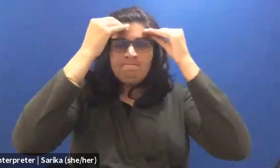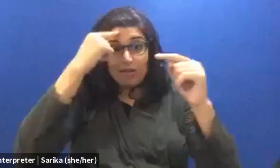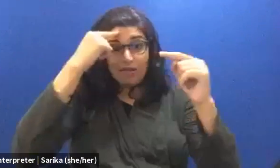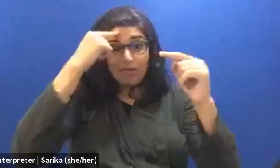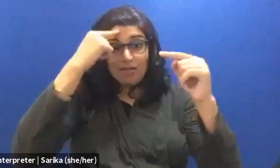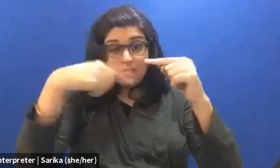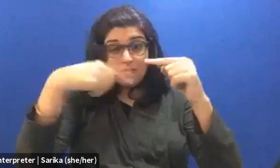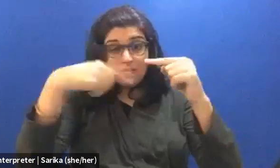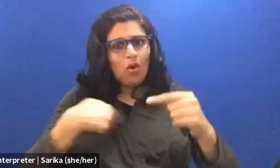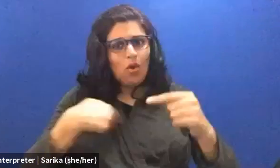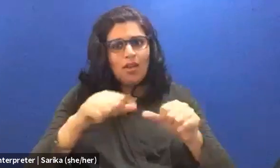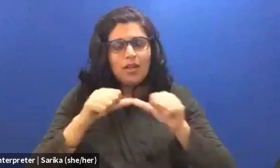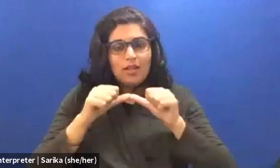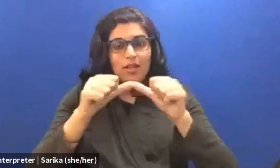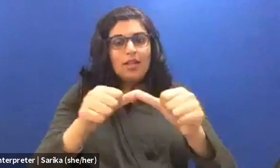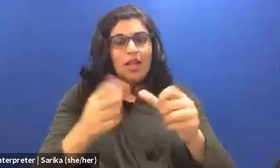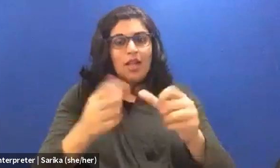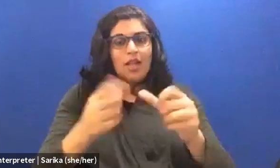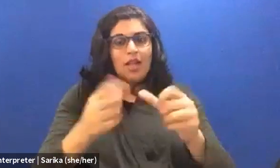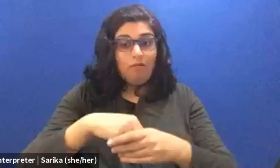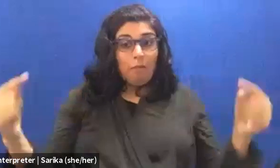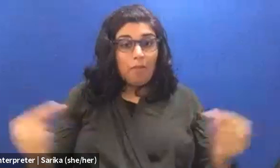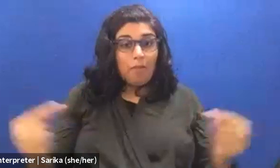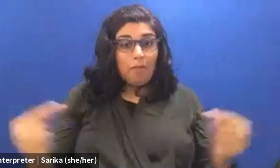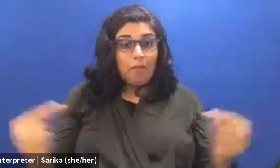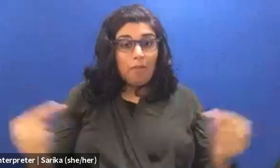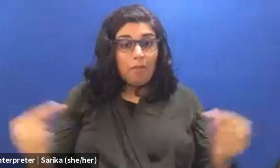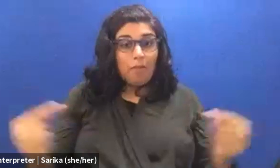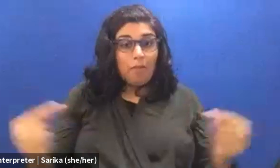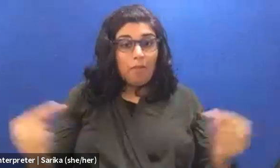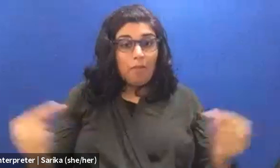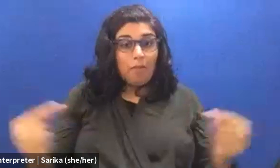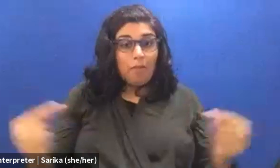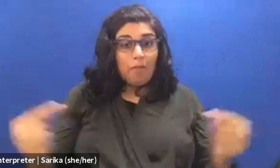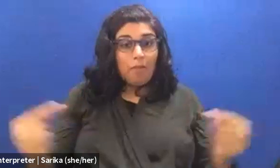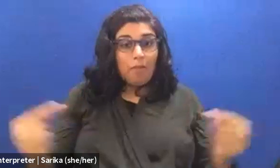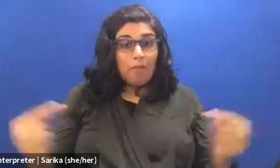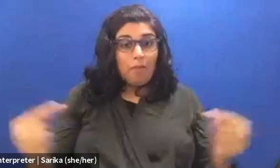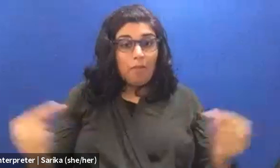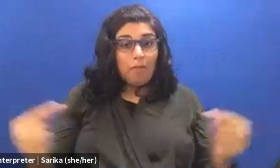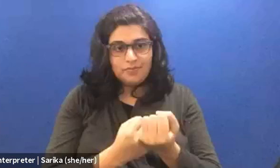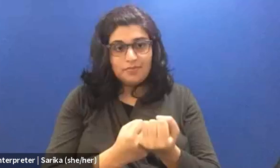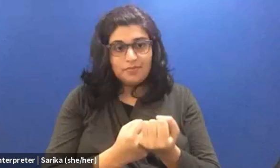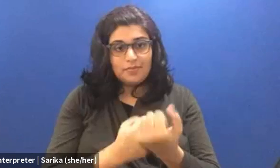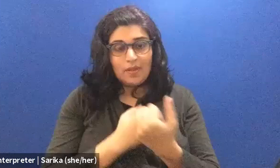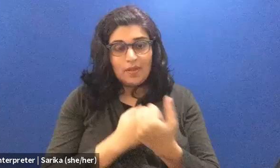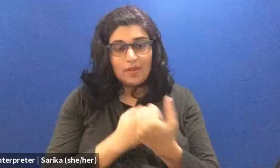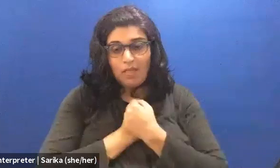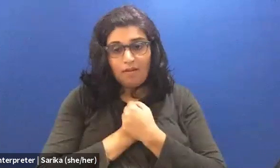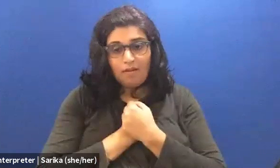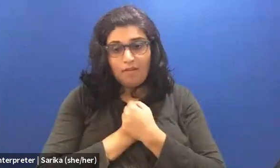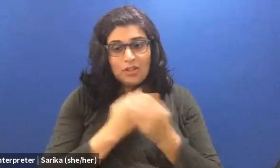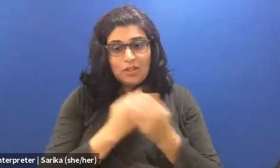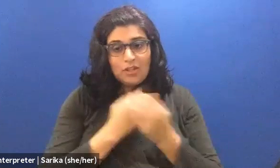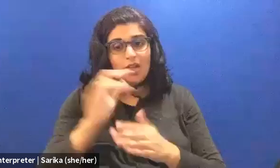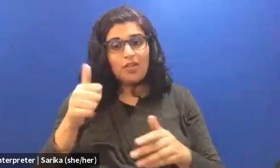could continue to be a part of the pain, or we can bring in the support and the love and have other ideas. I'm sorry, before this